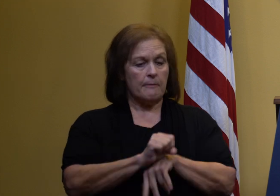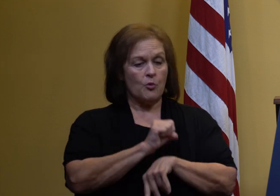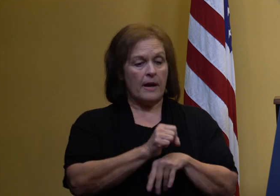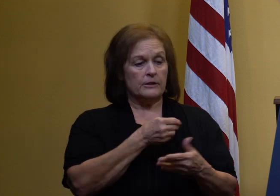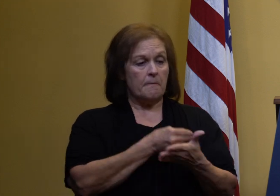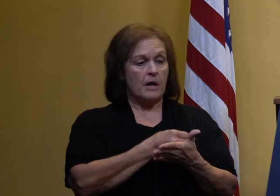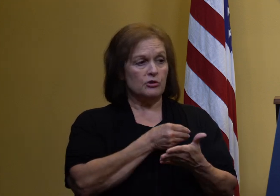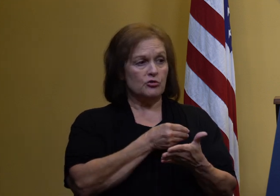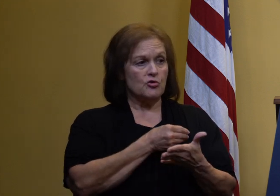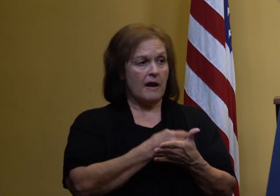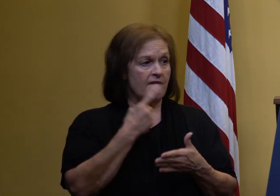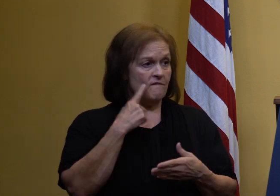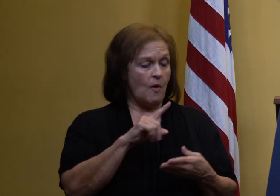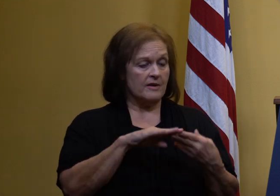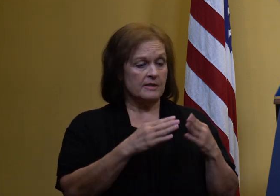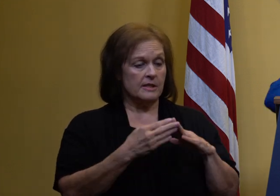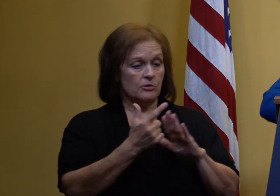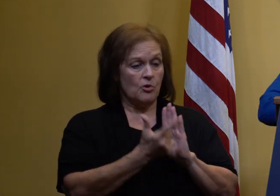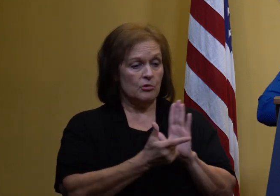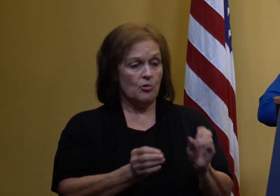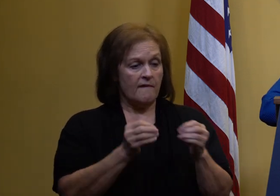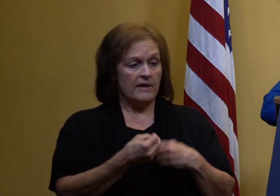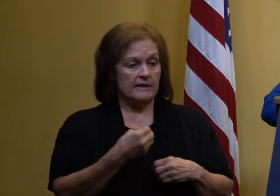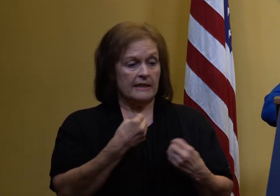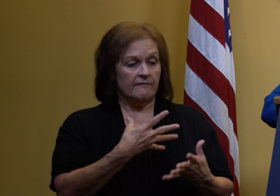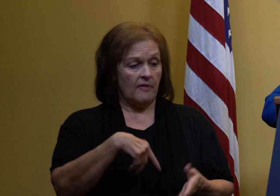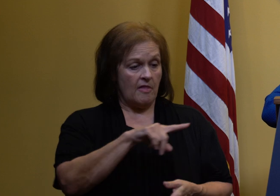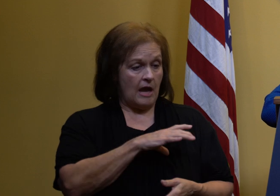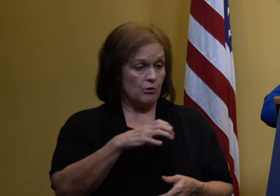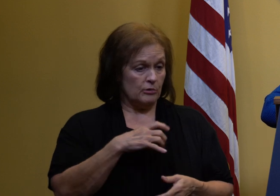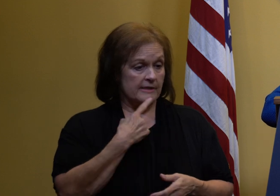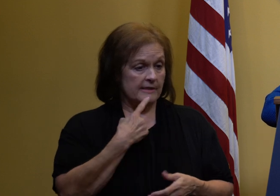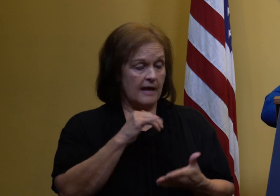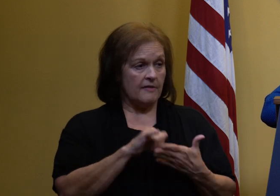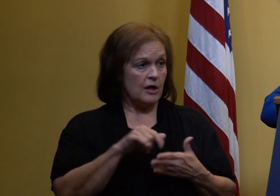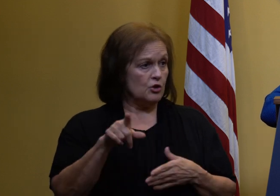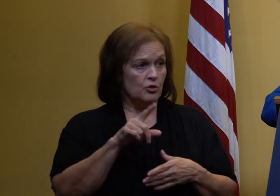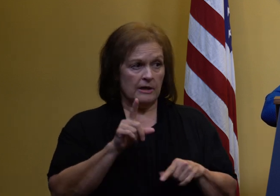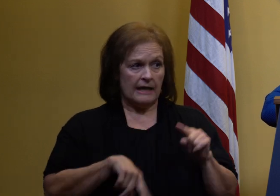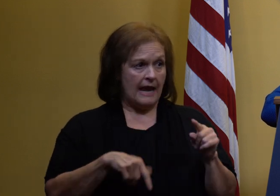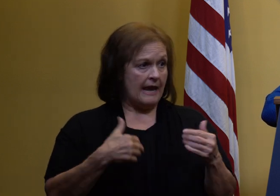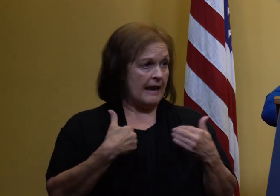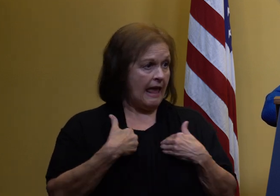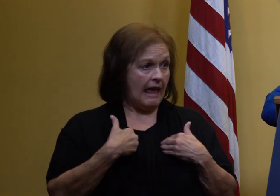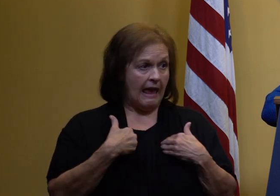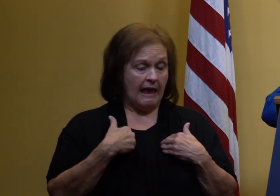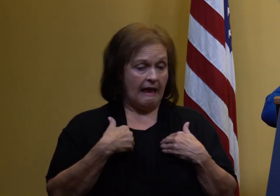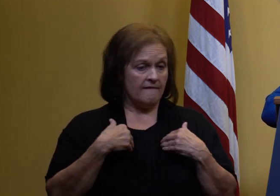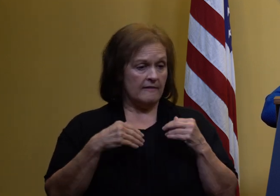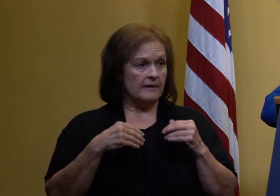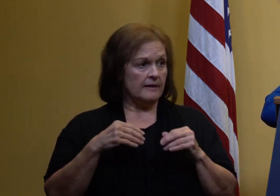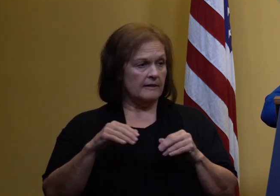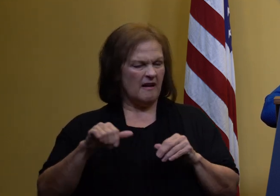for the city attorney's office and gives the council the right to say you can't have any outside or additional expenses